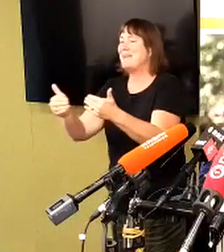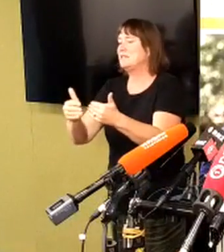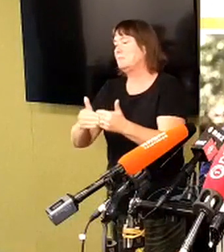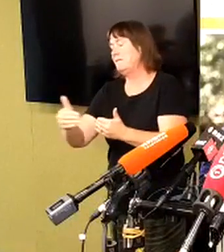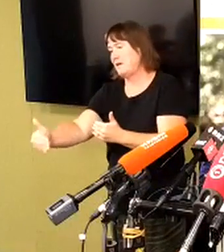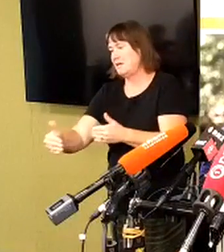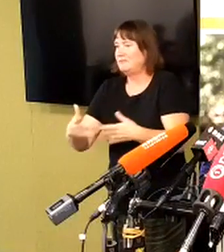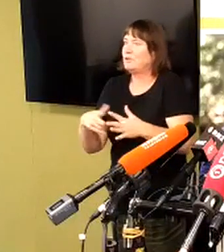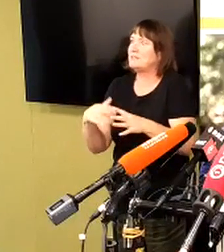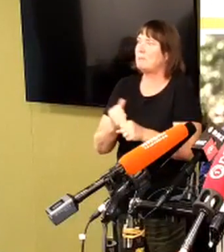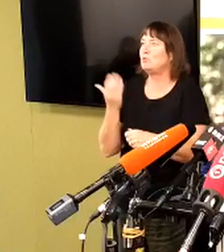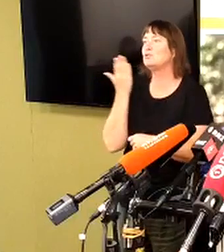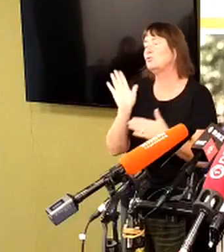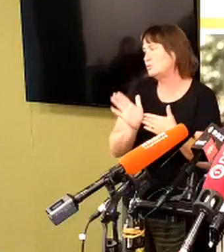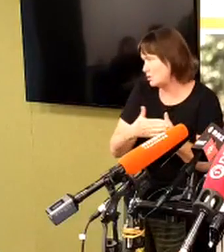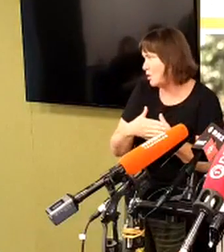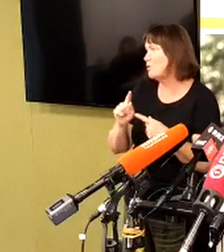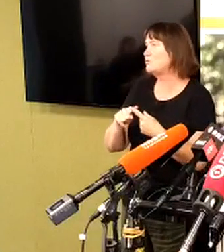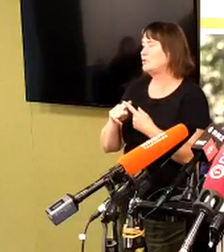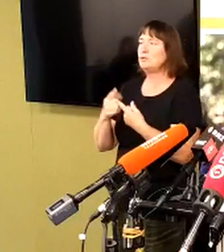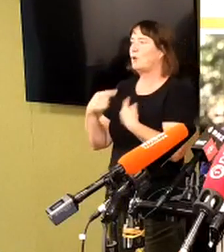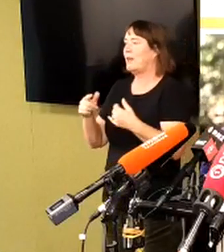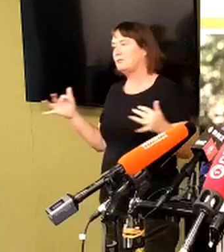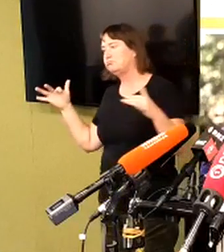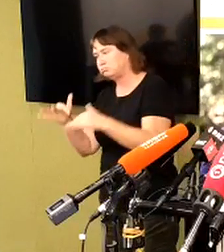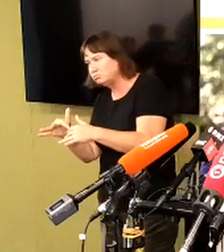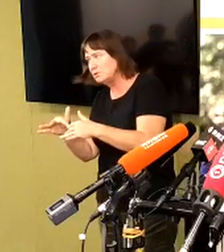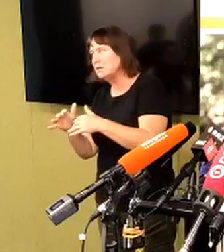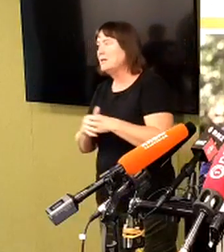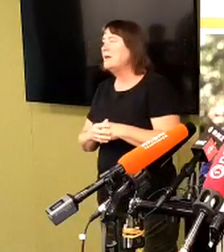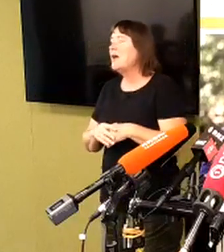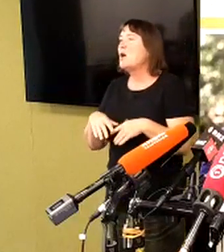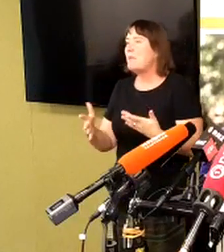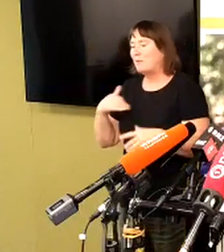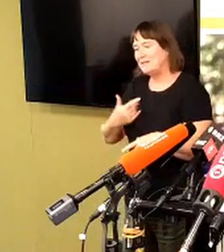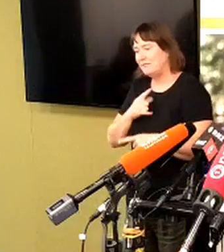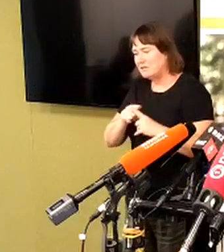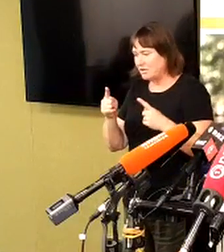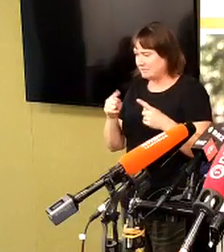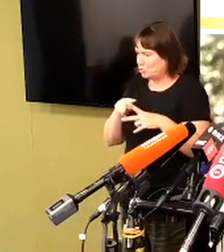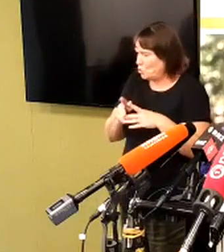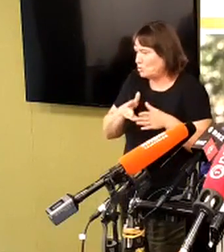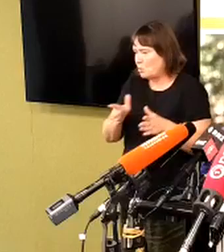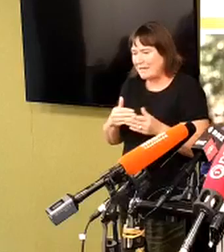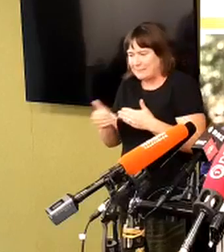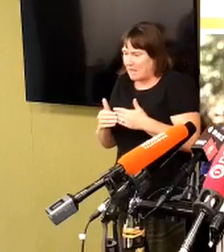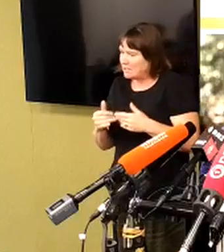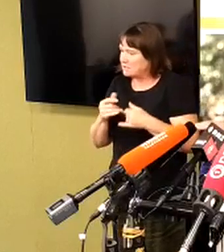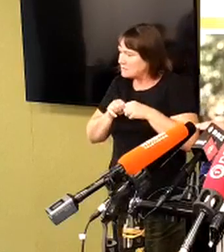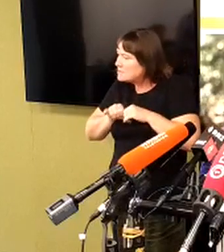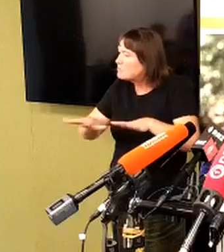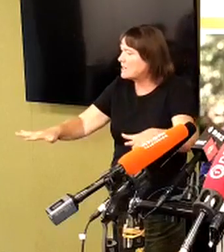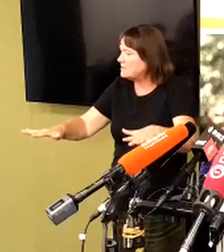on. Those are things that we should have all those things in our toolbox to deploy decisively now if we need to maintain